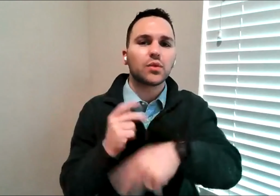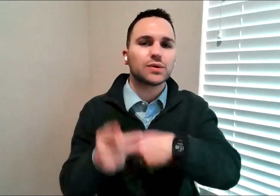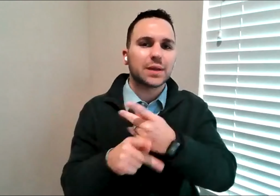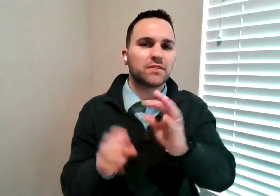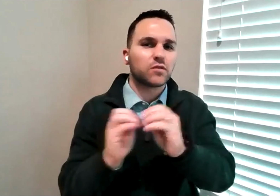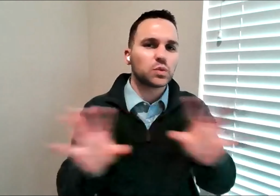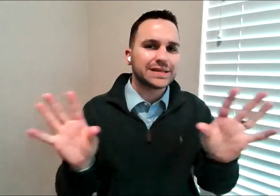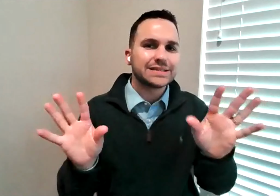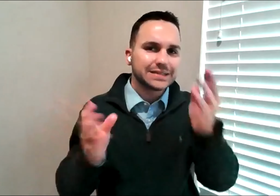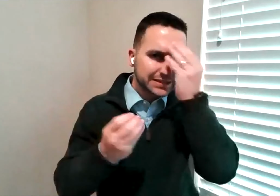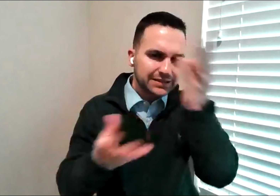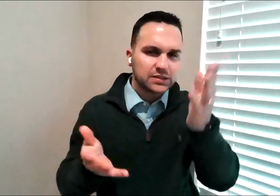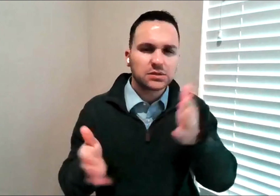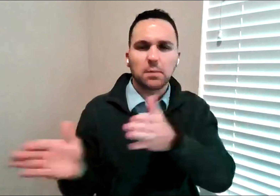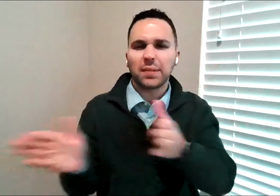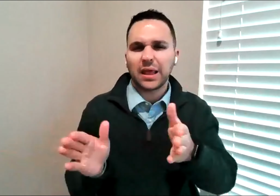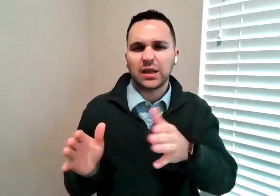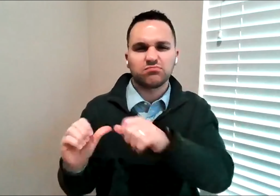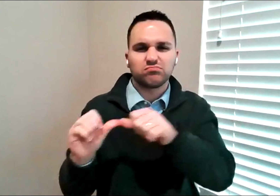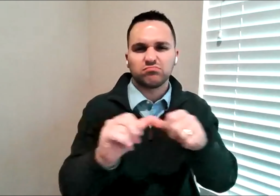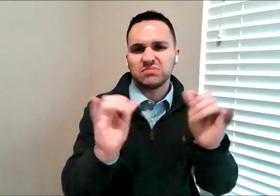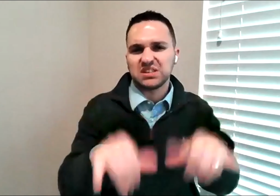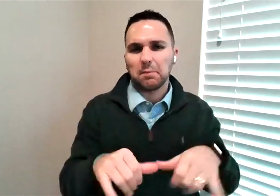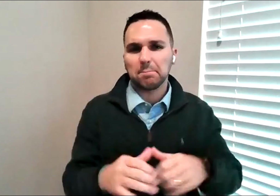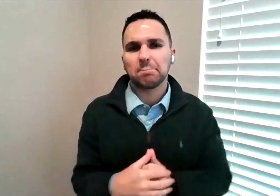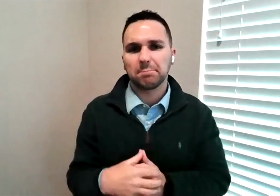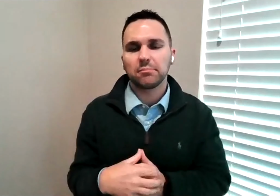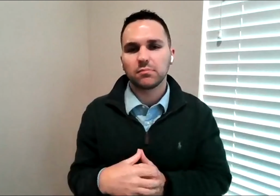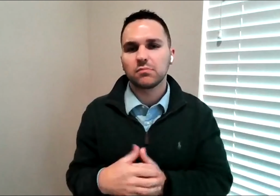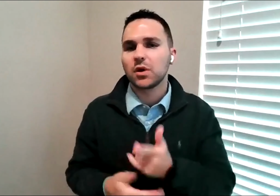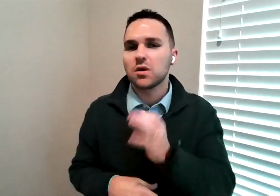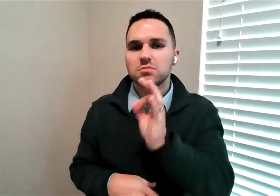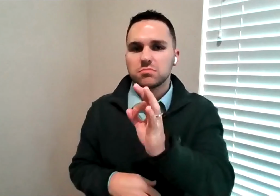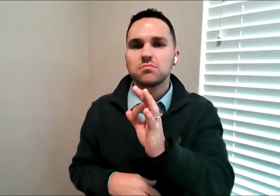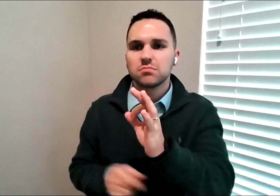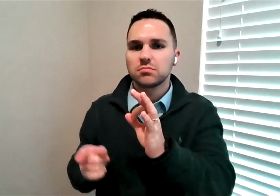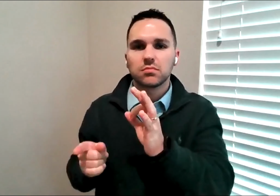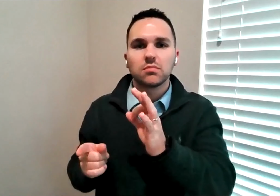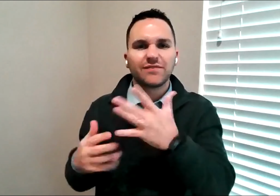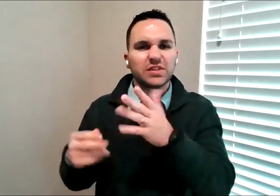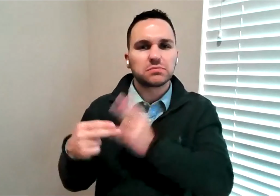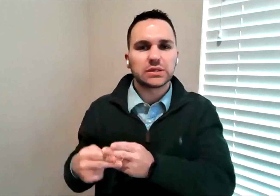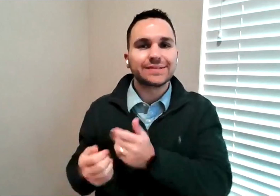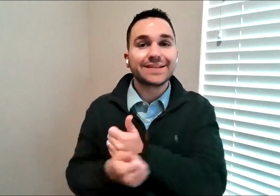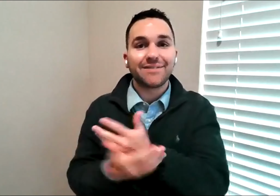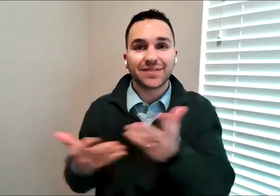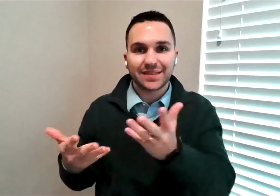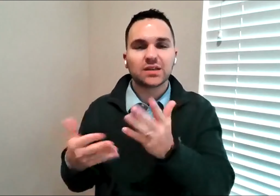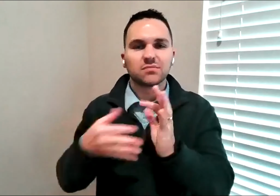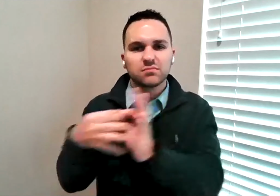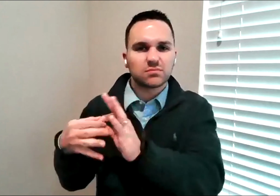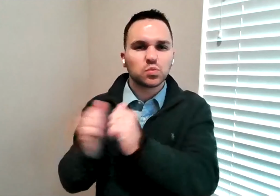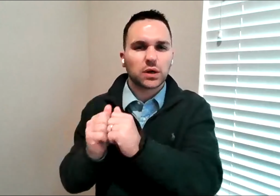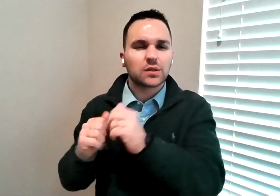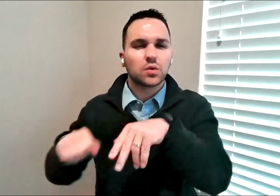is to do the same in this case. Correct. Yep. So for the most part, like I mentioned, everything will follow our typical